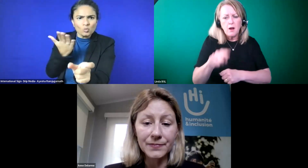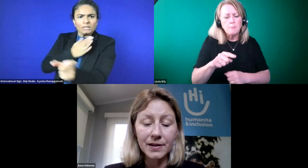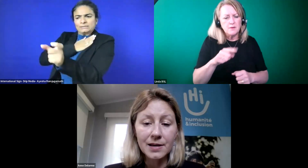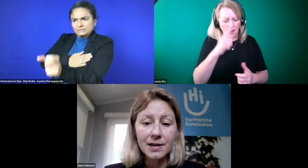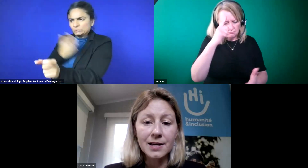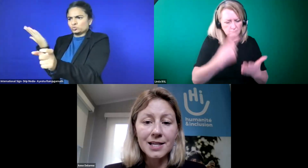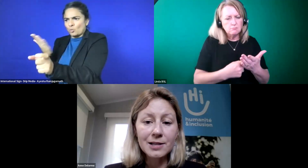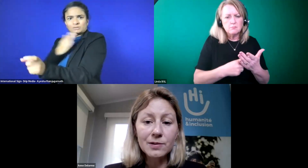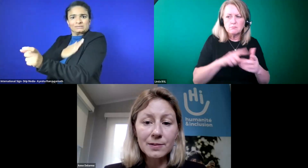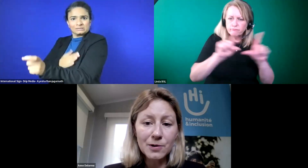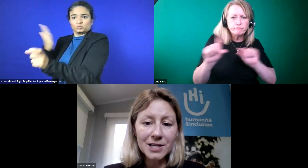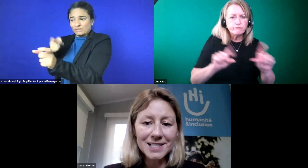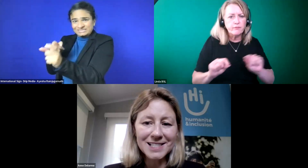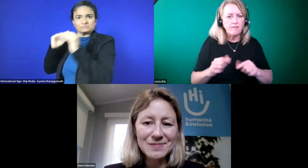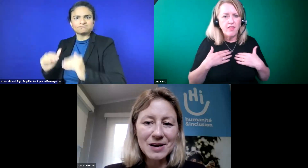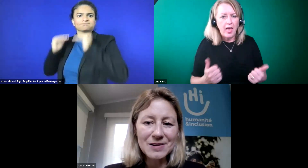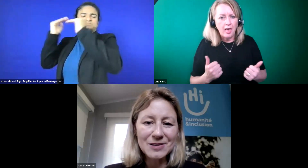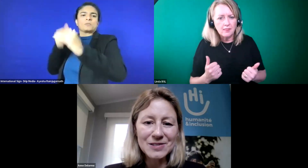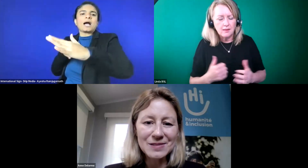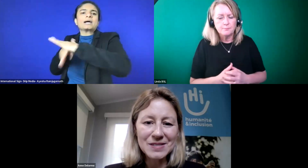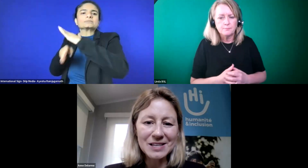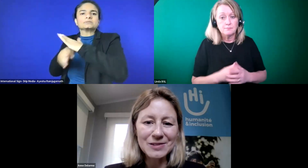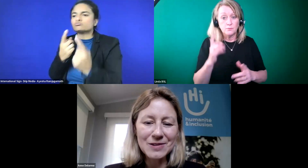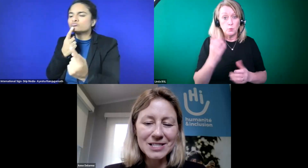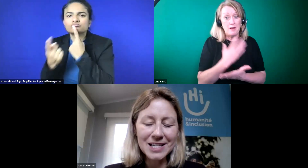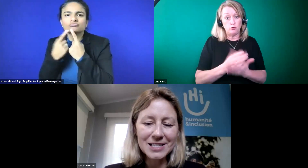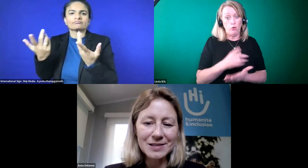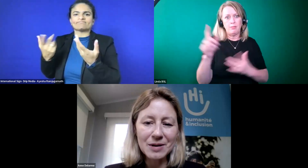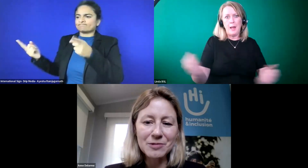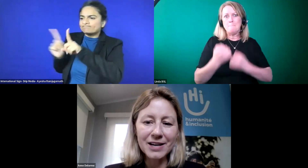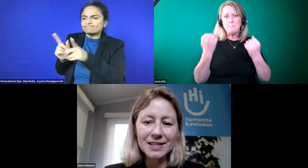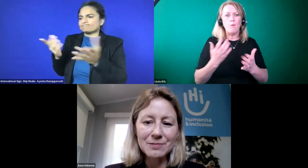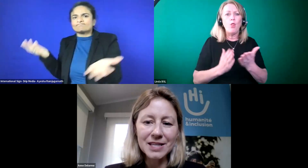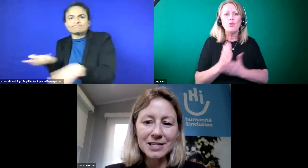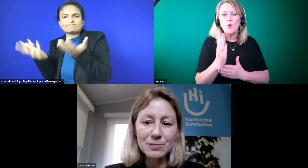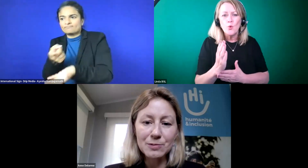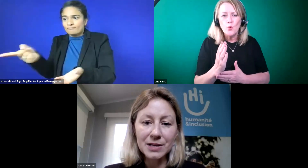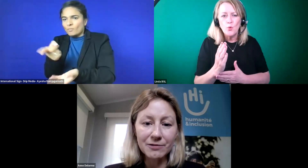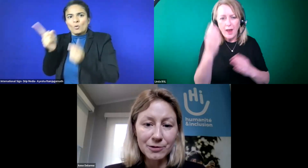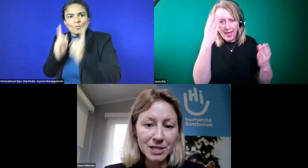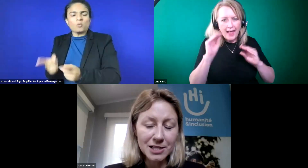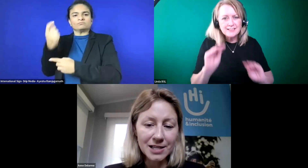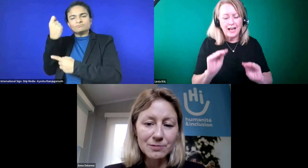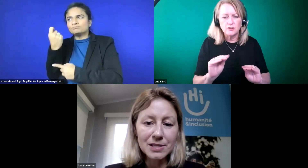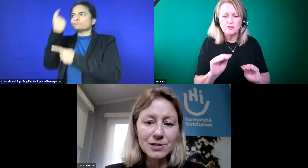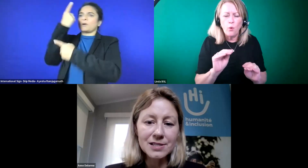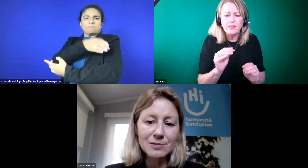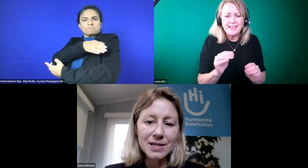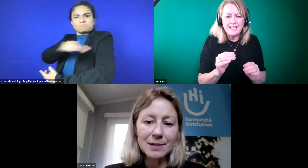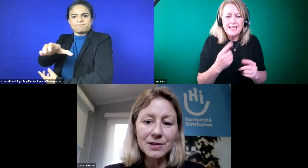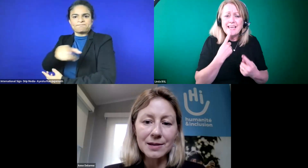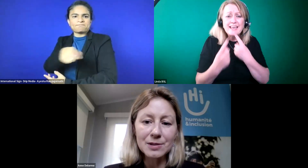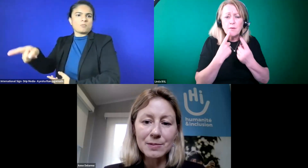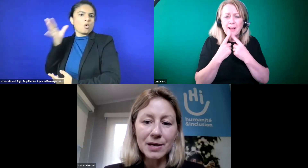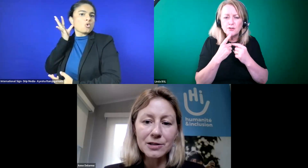healthcare. Equally important is empowering the girls themselves through education. By providing them with age-appropriate information and resources,